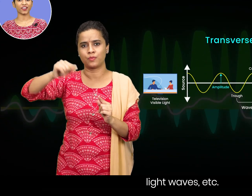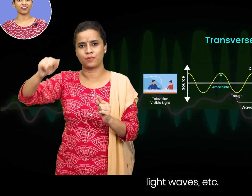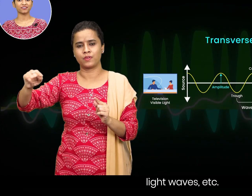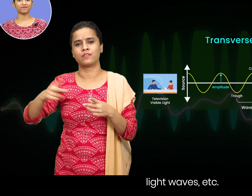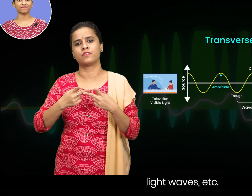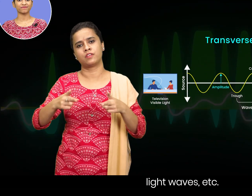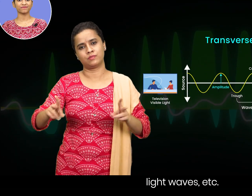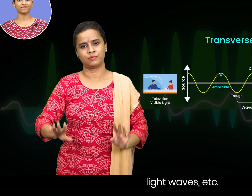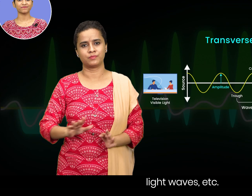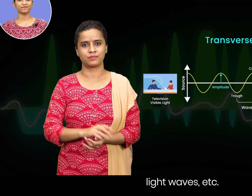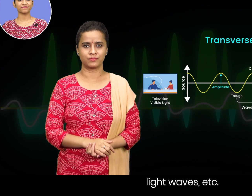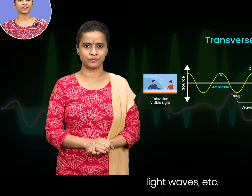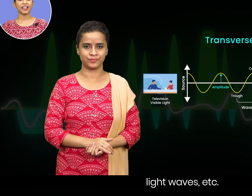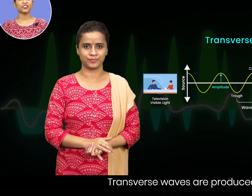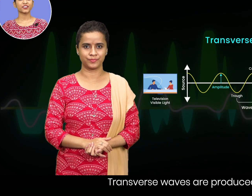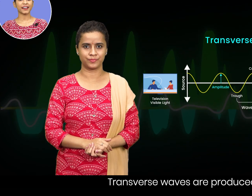etc.